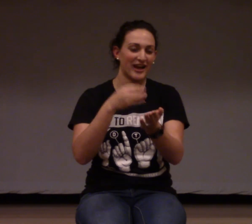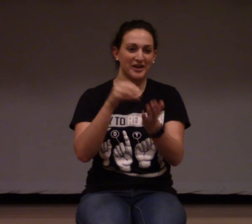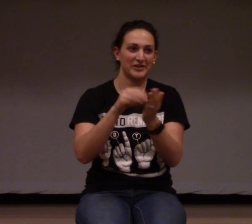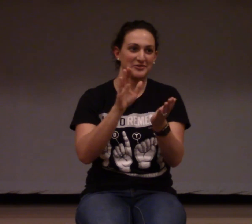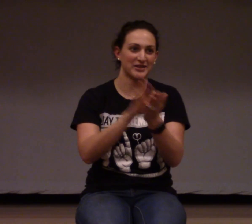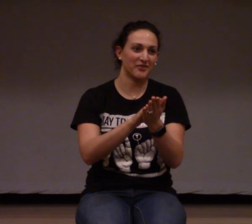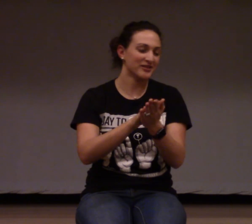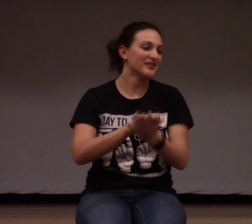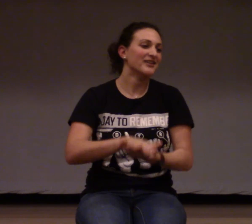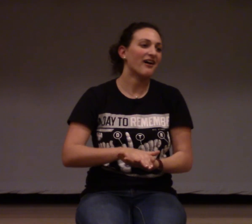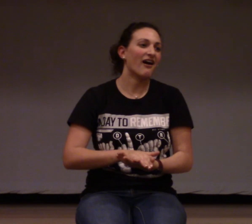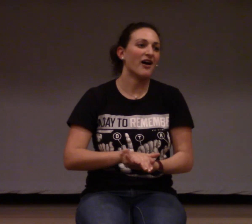gotta write those down.